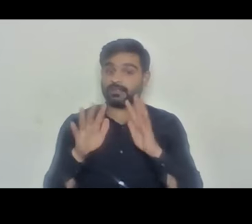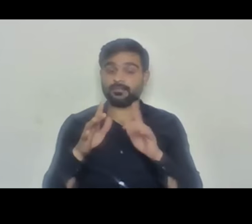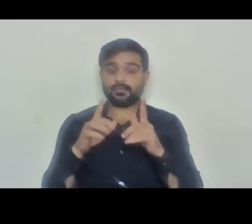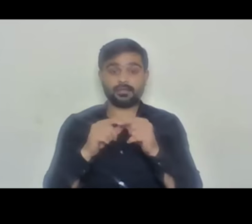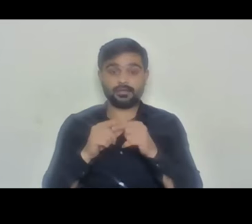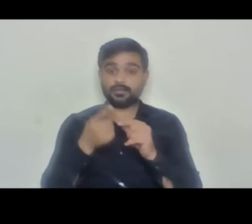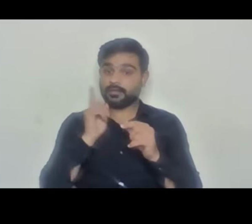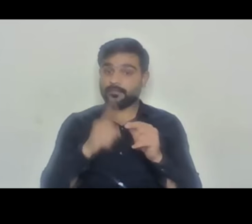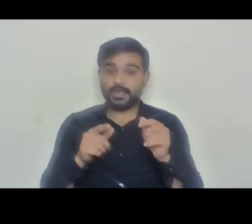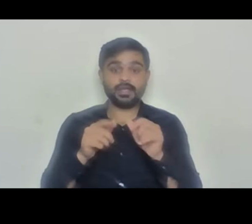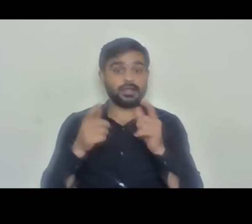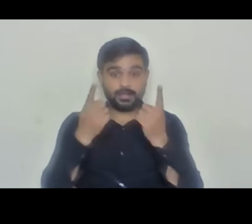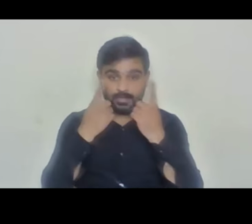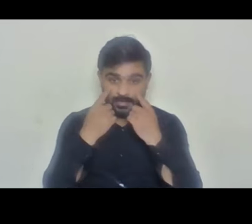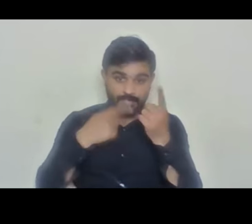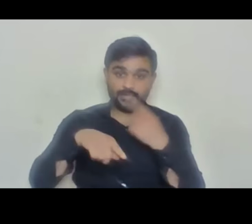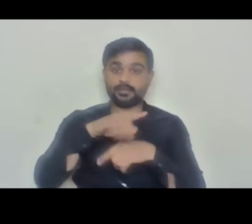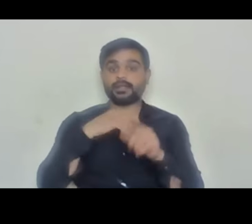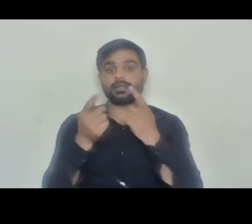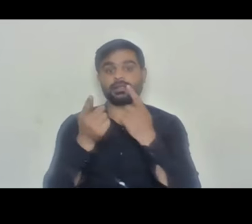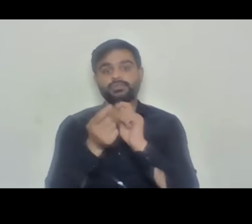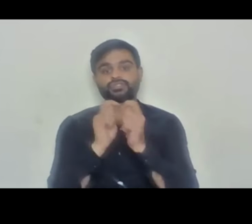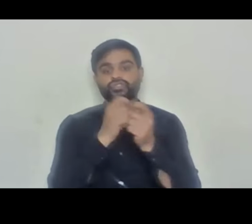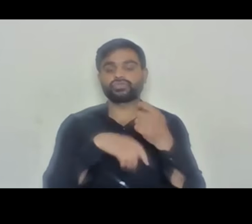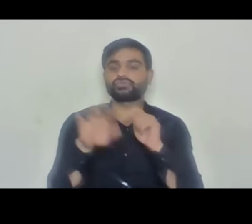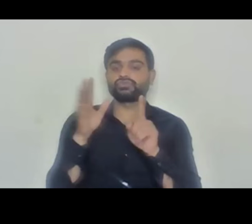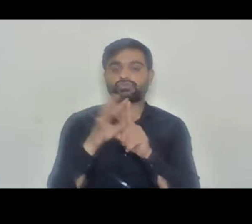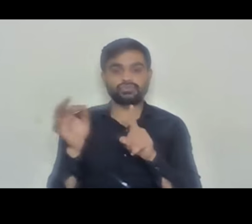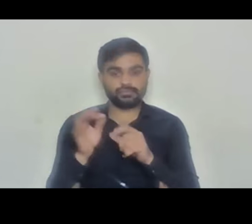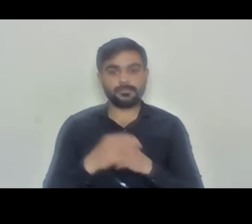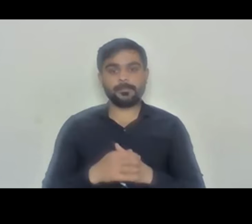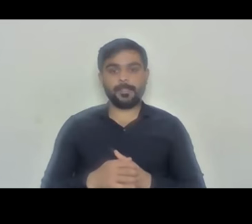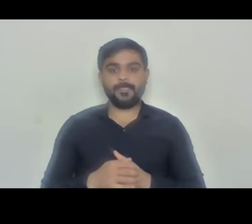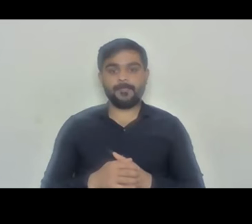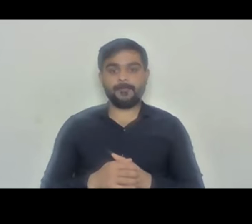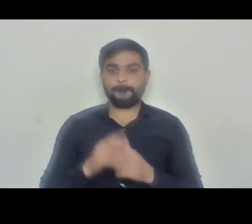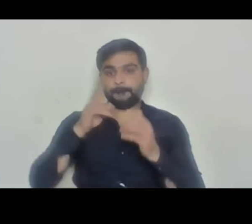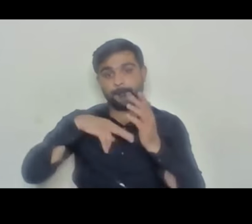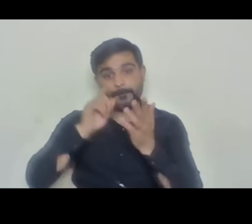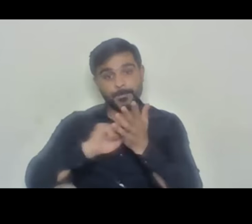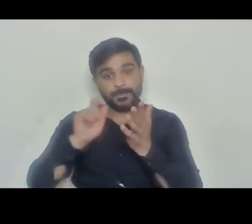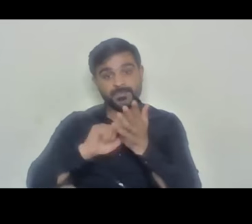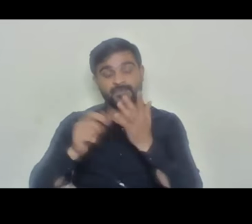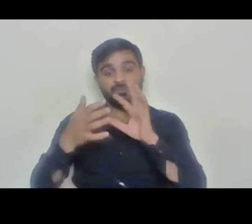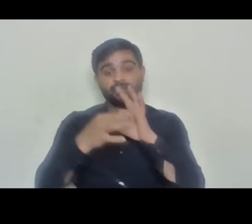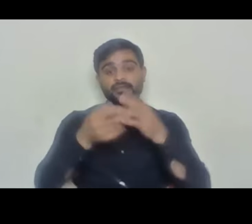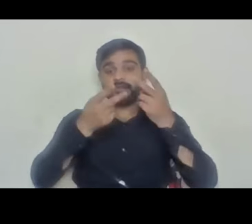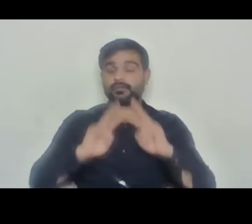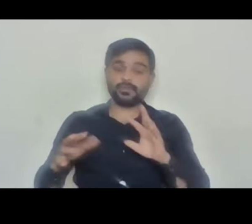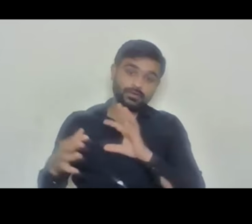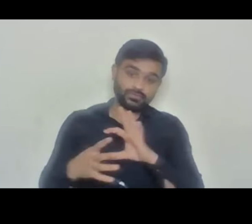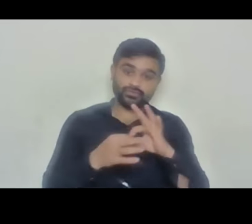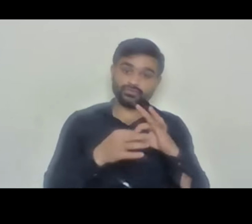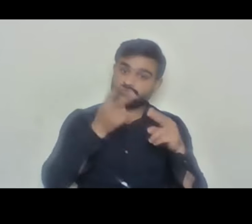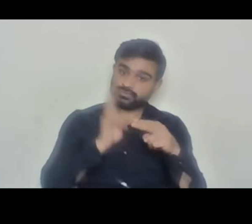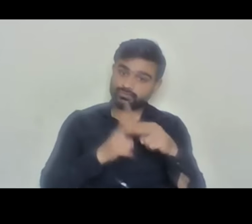sets must be authentic. Fabrication, manipulation in the sense that you're rewriting the entries, you're changing just to get certain